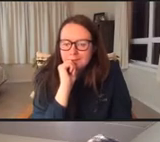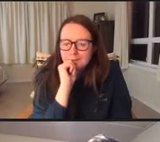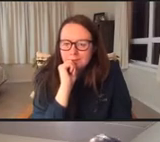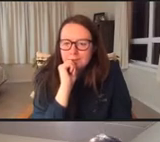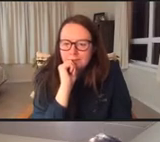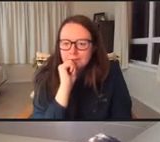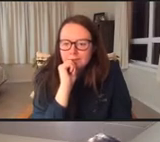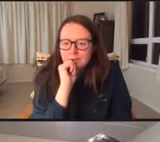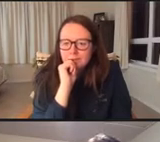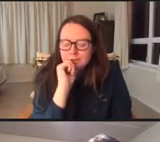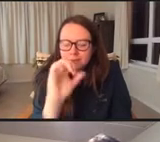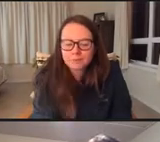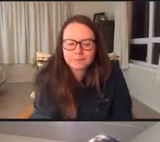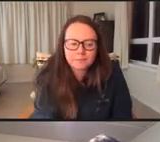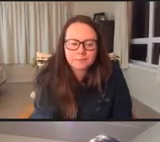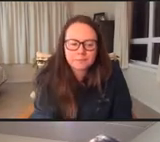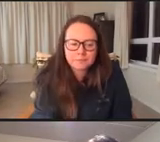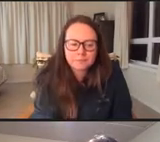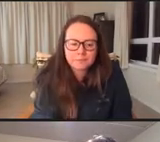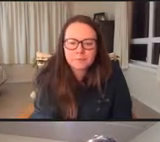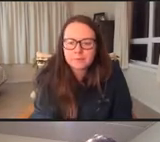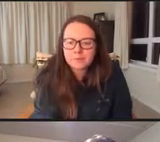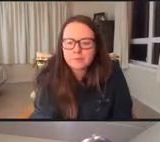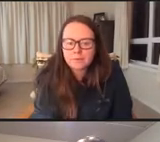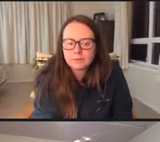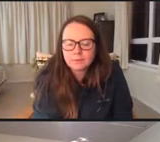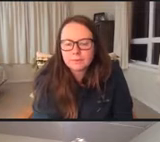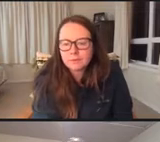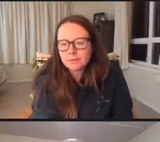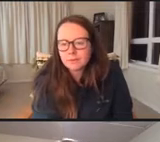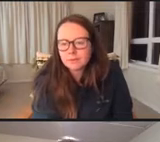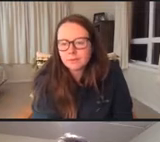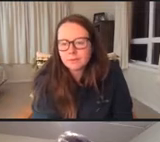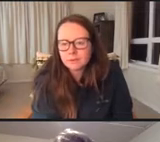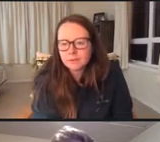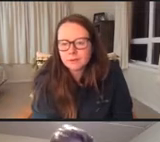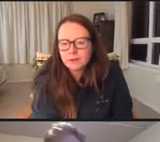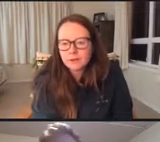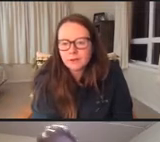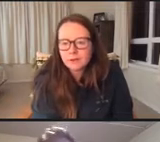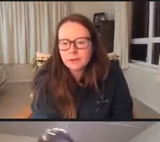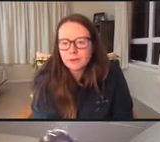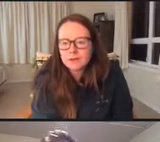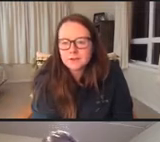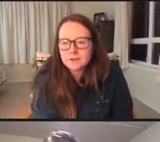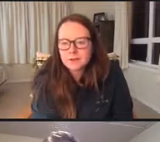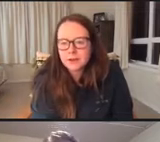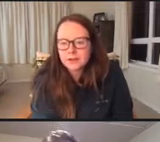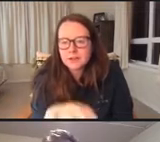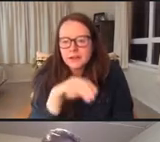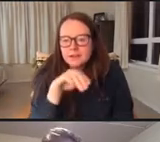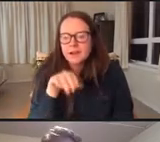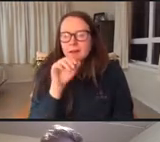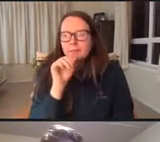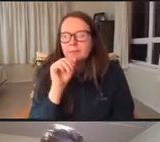name. And that's how you would be known. So, you know, with any luck at all, you may get named this year. Lots of